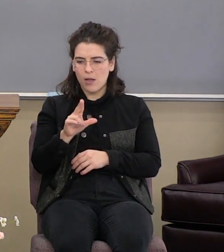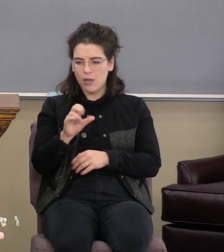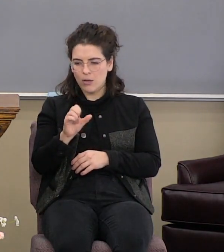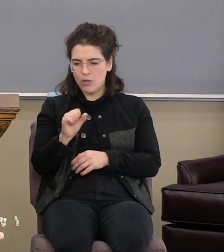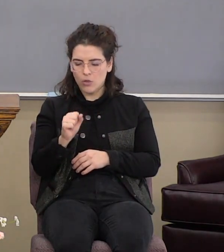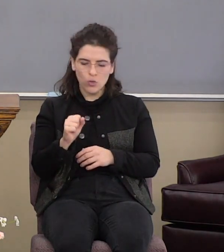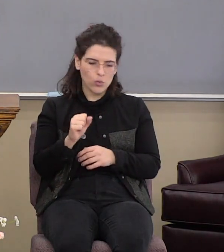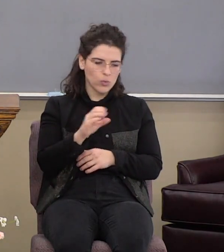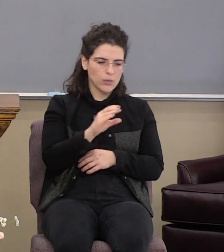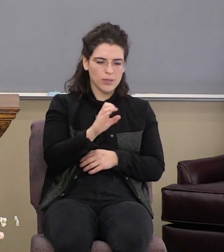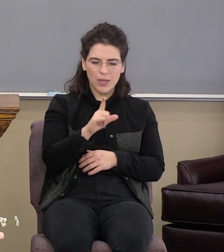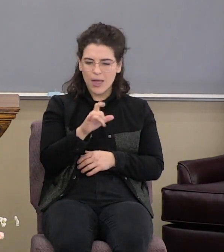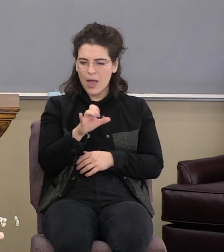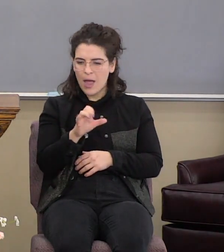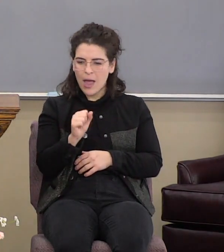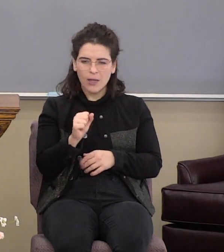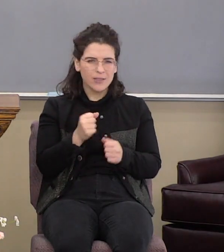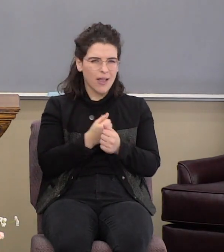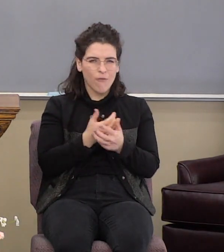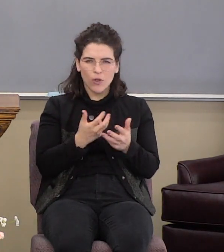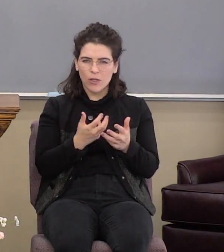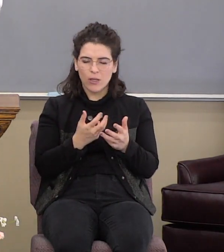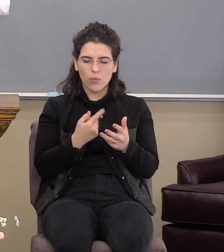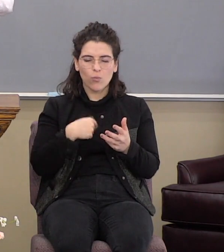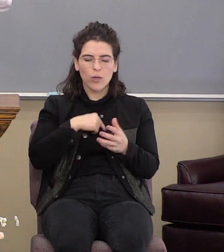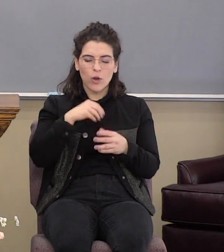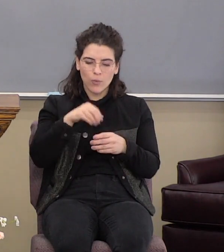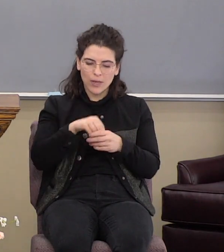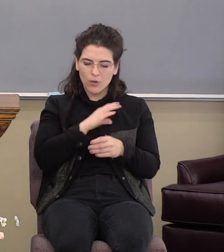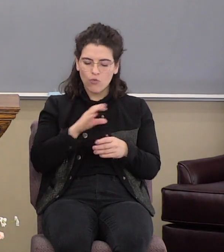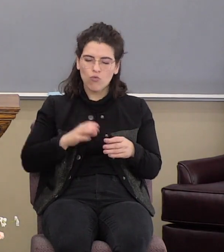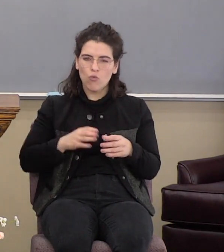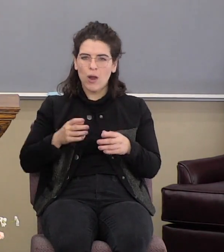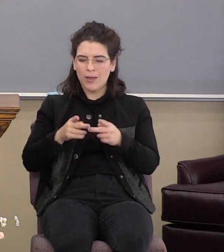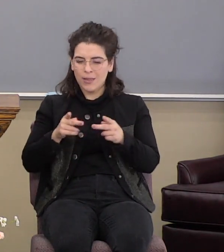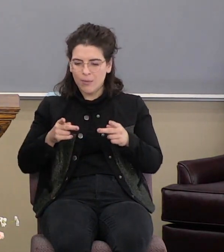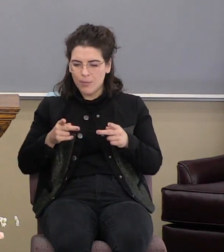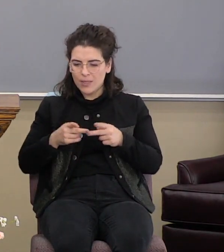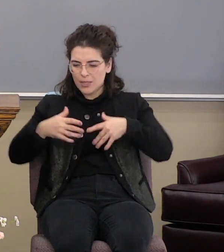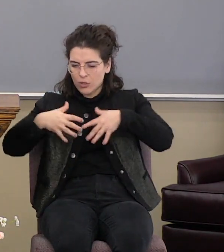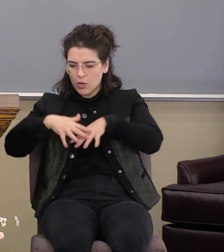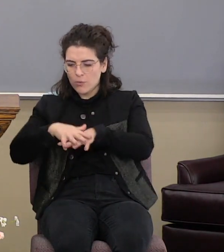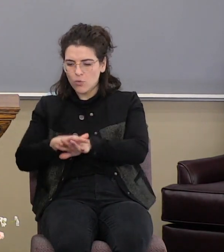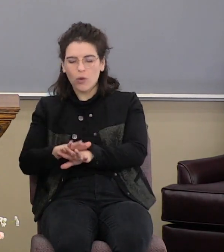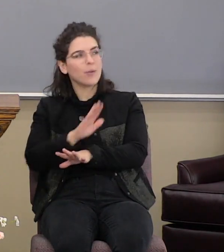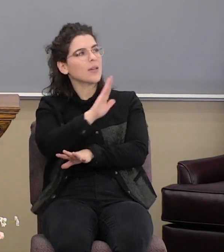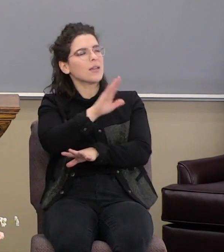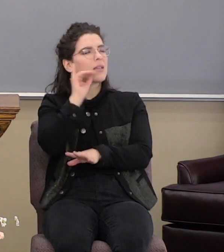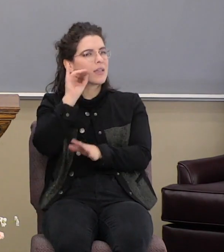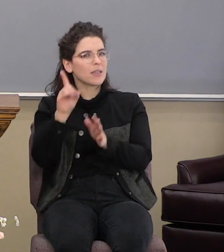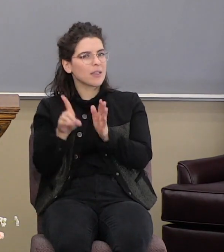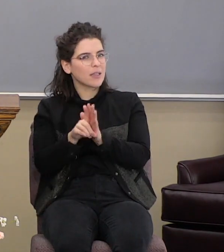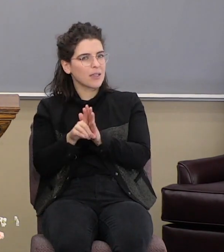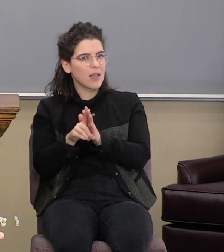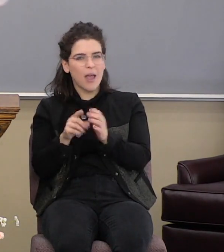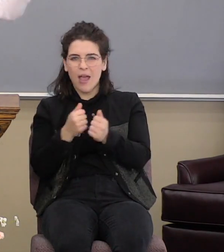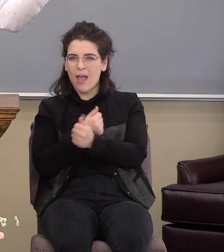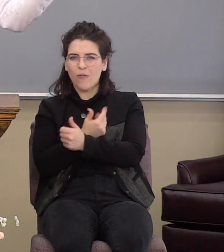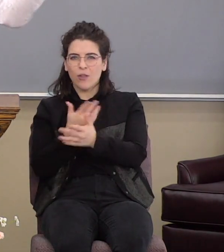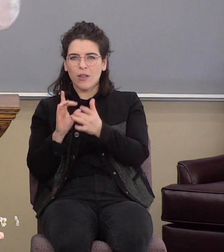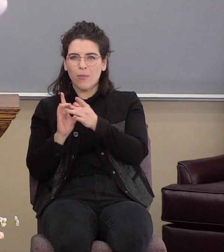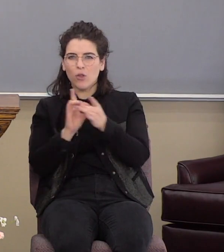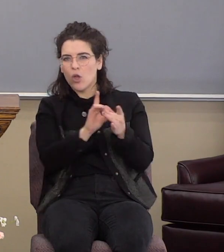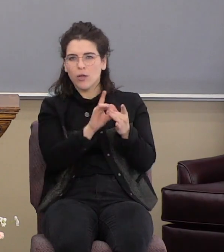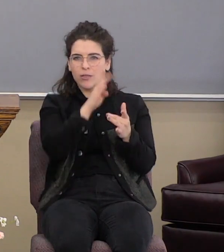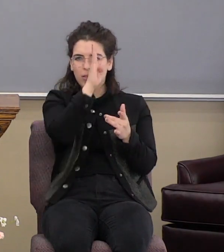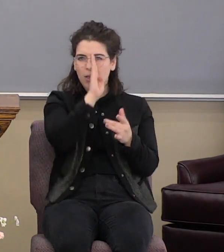all in Christ in a positional sense, absorbed into his identity. Everything that is his is